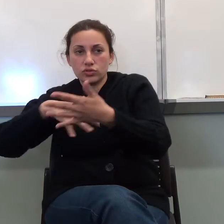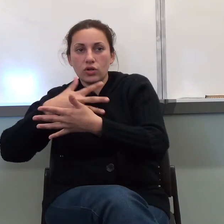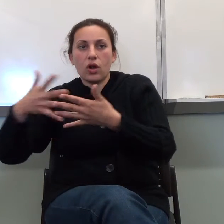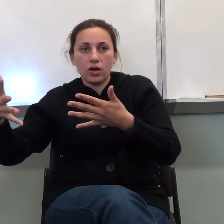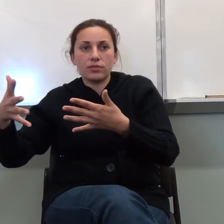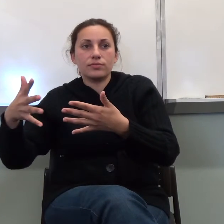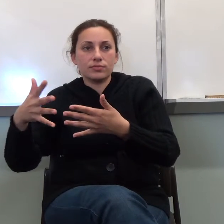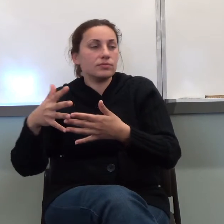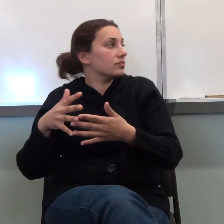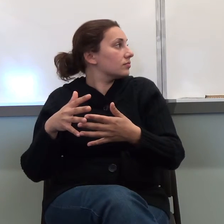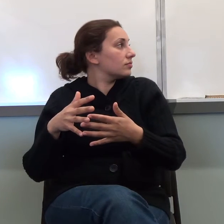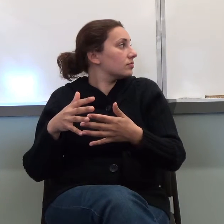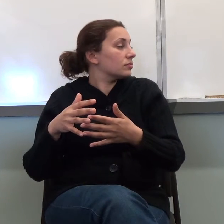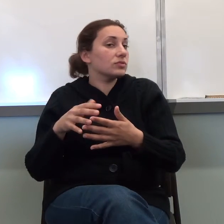right here,